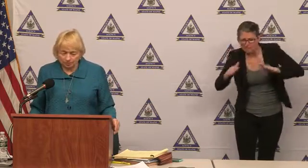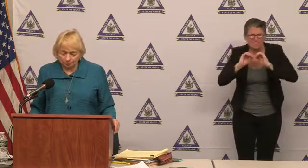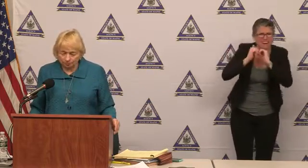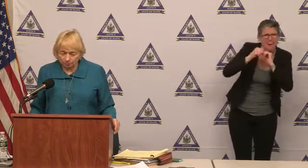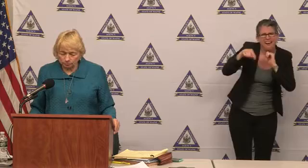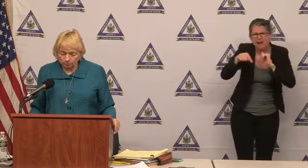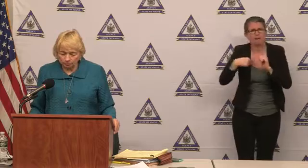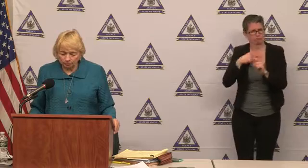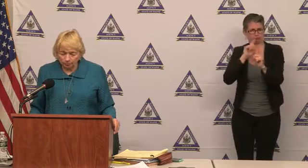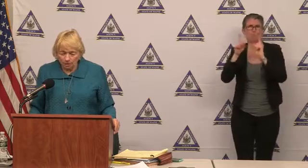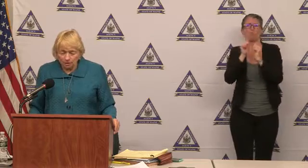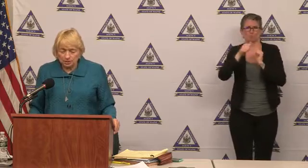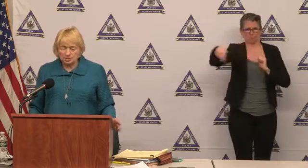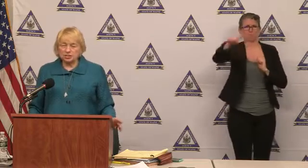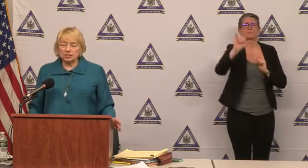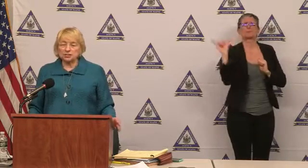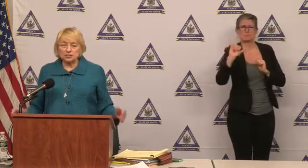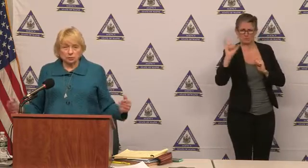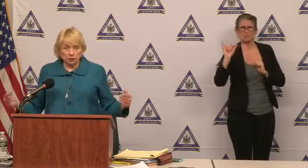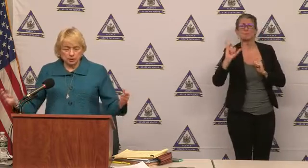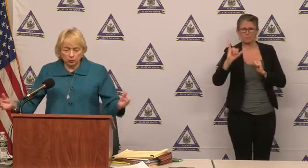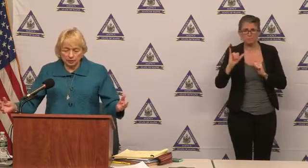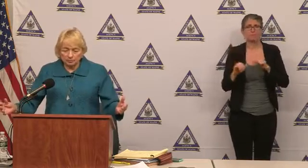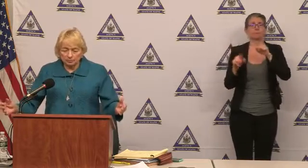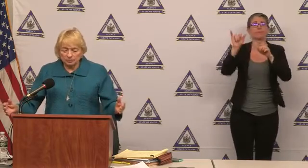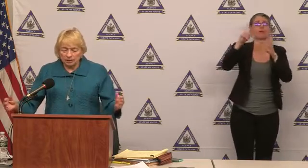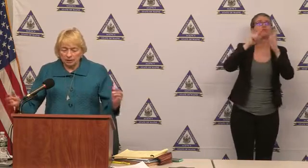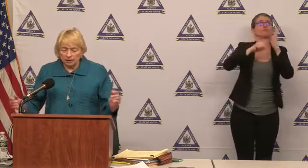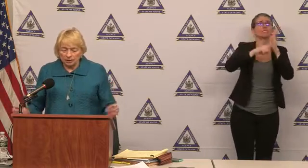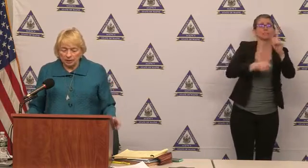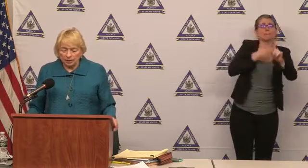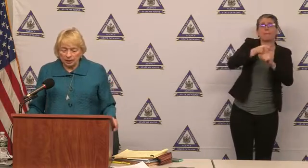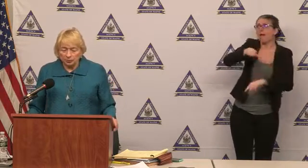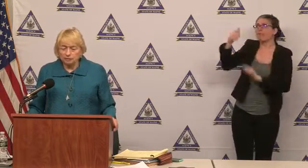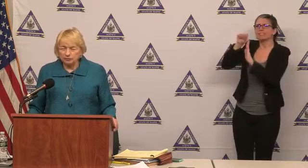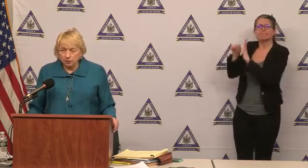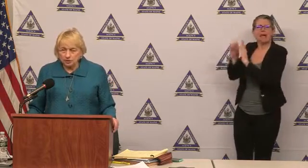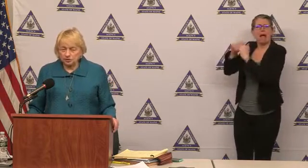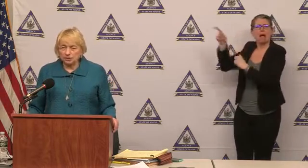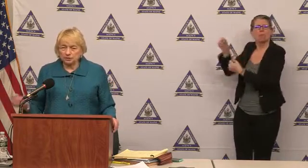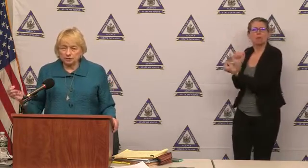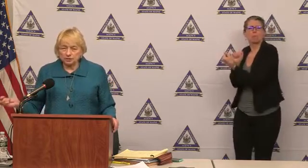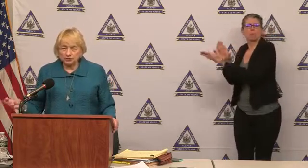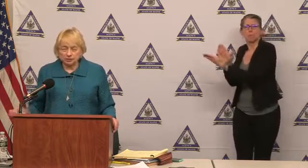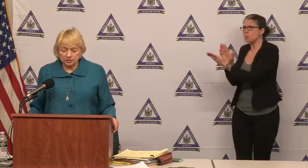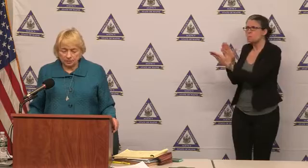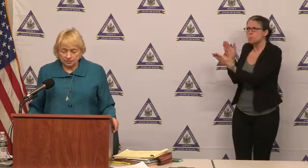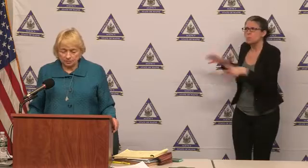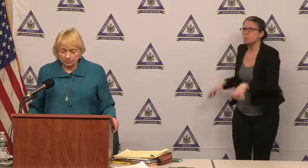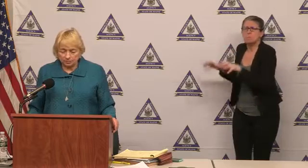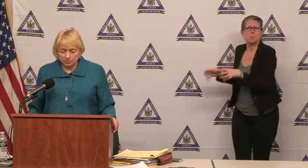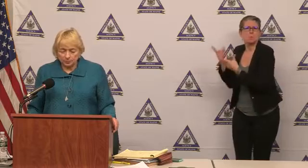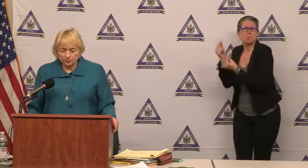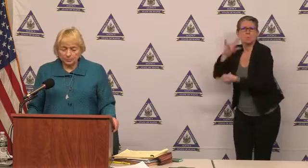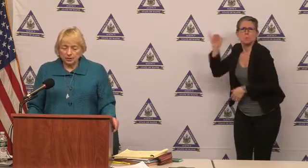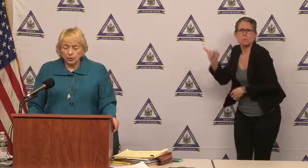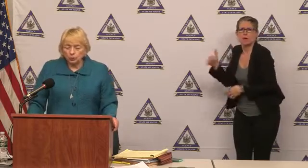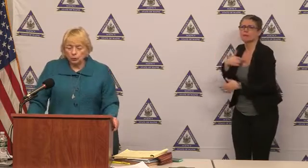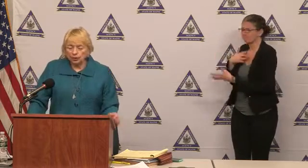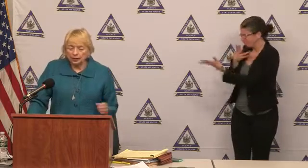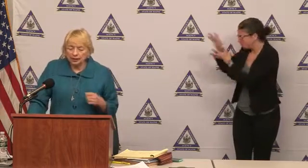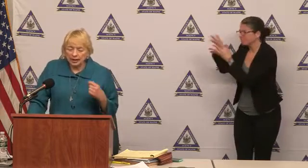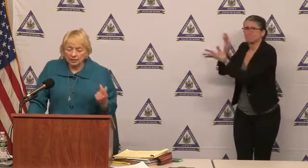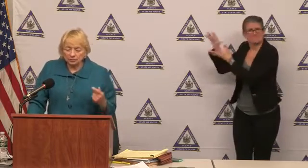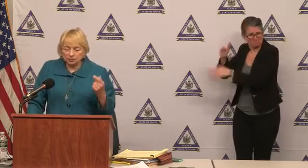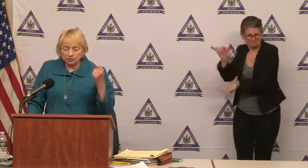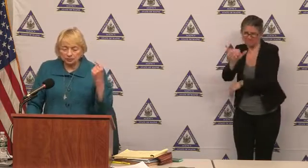states. These discussions are ongoing, and we focus on three different things.